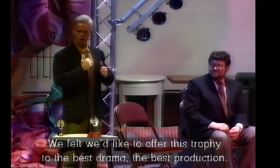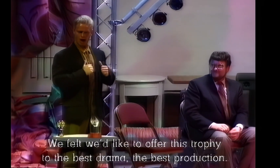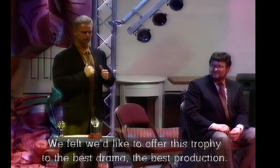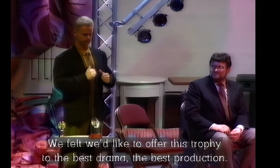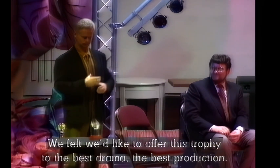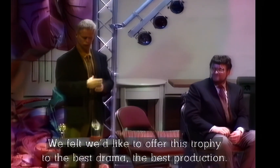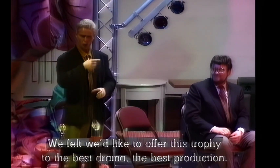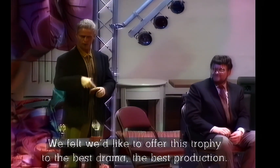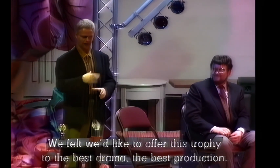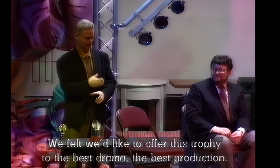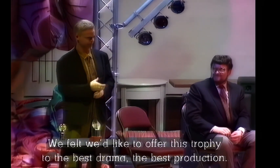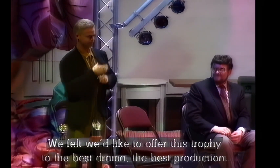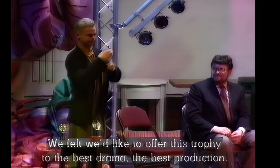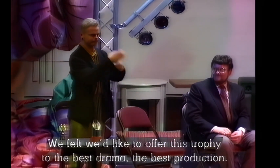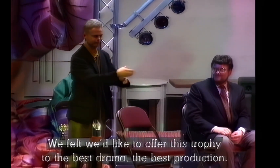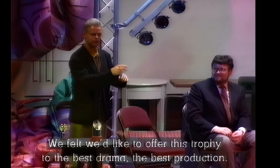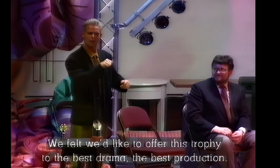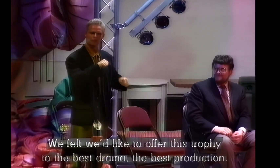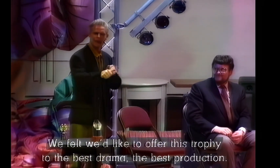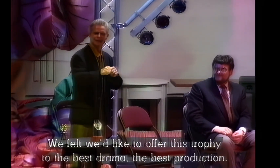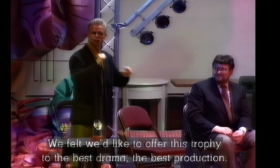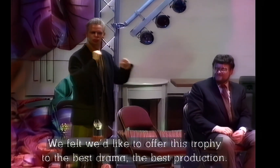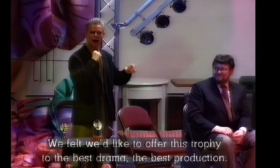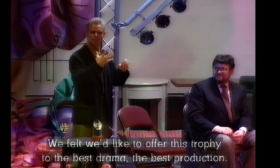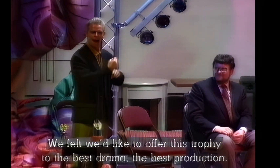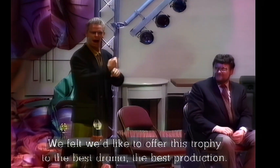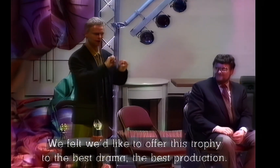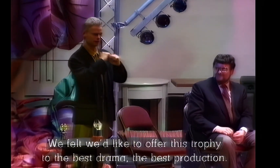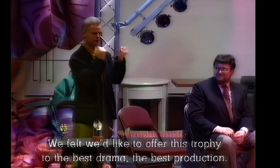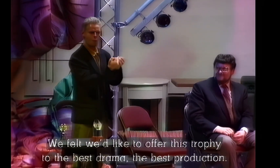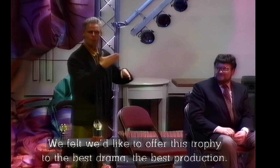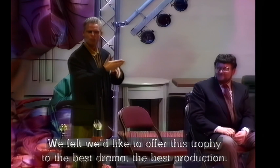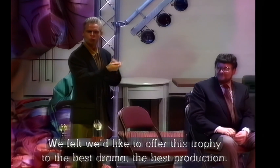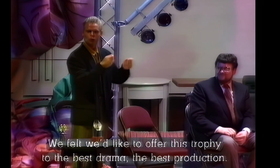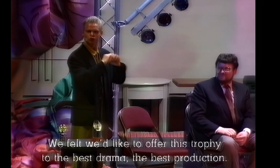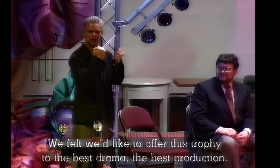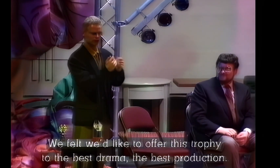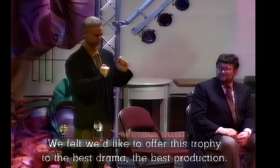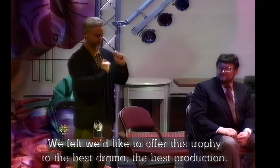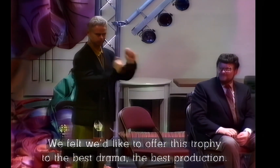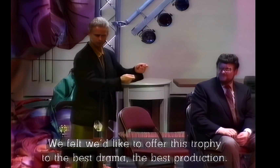Well, we felt we'd like to offer this trophy for the best drama, the best